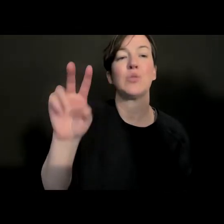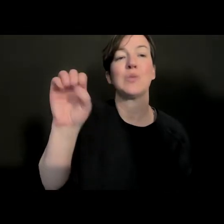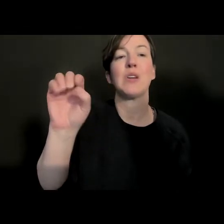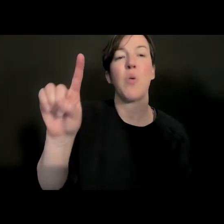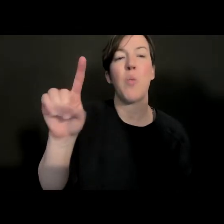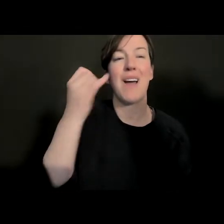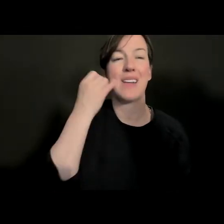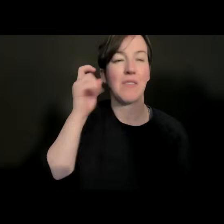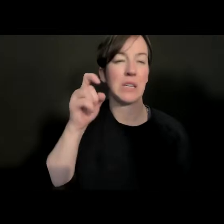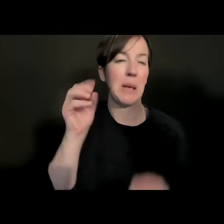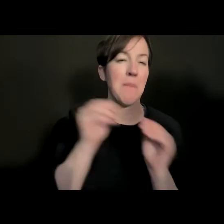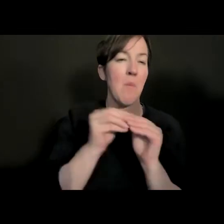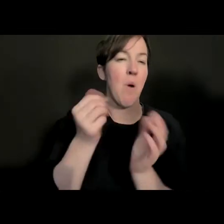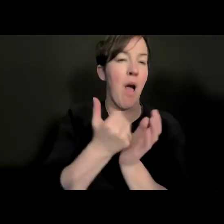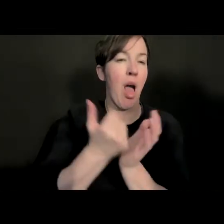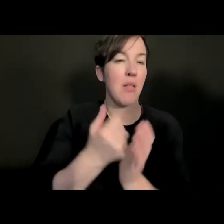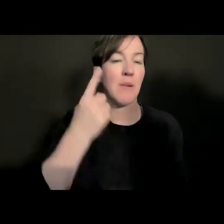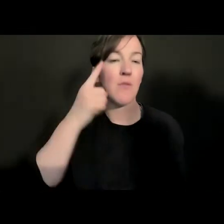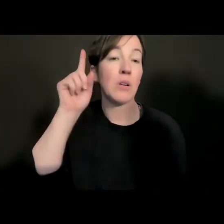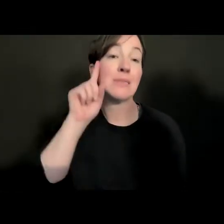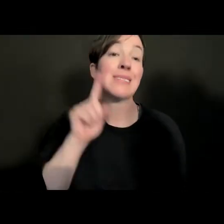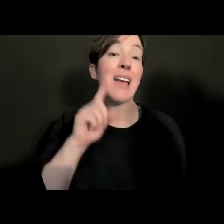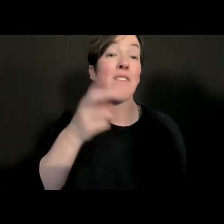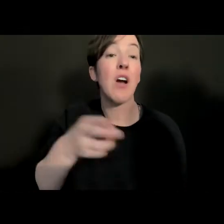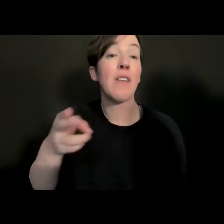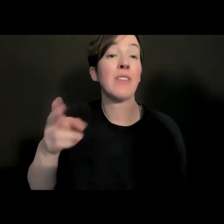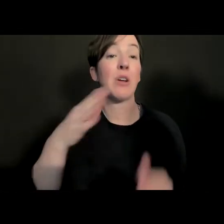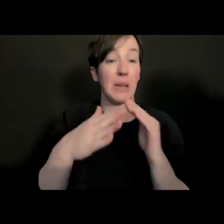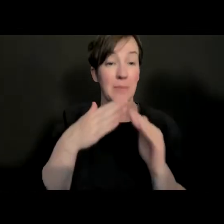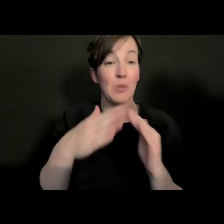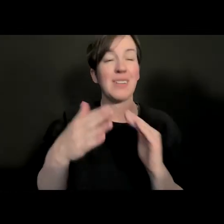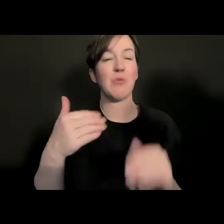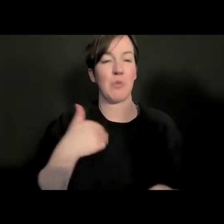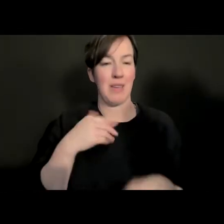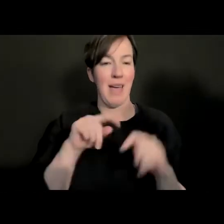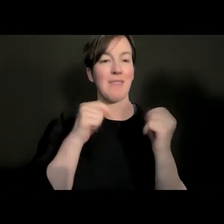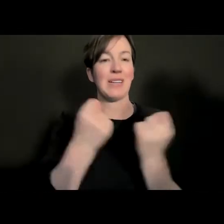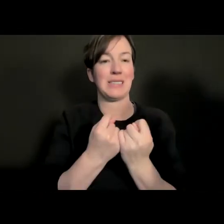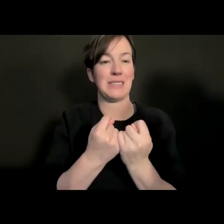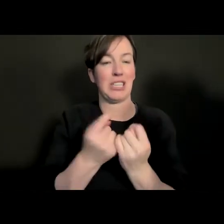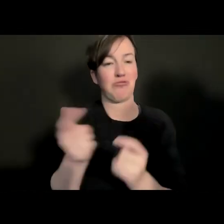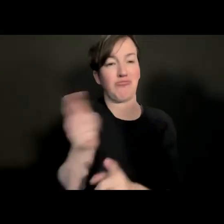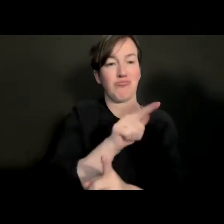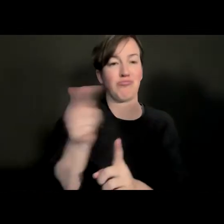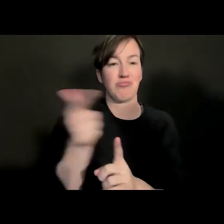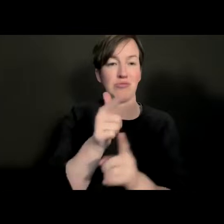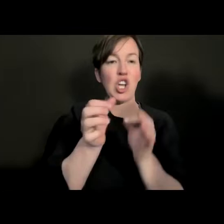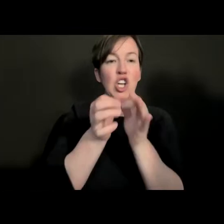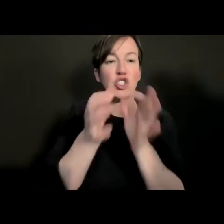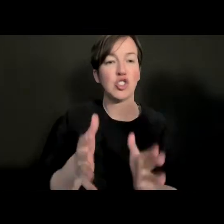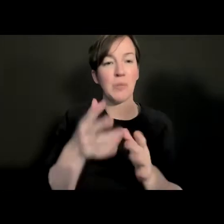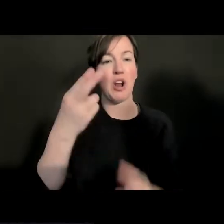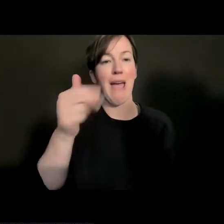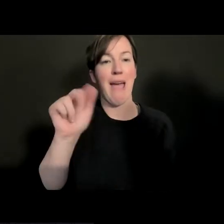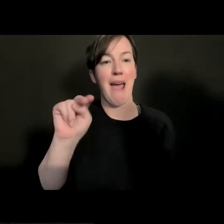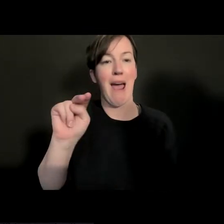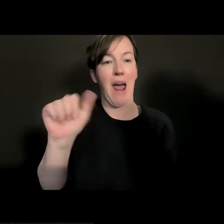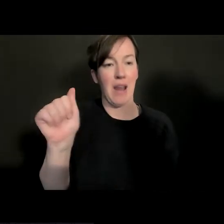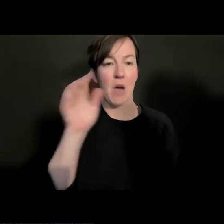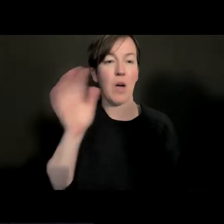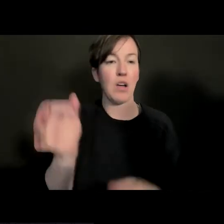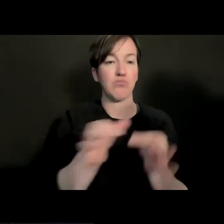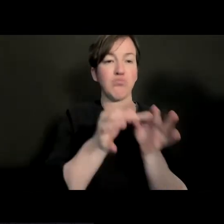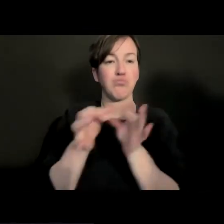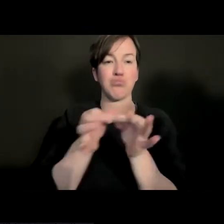650-558-2201. For our deaf and hard of hearing community, we have a team from Hannah Interpreting Services, and they will be interpreting